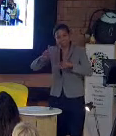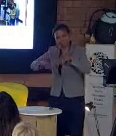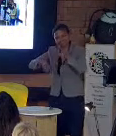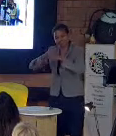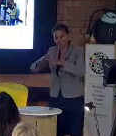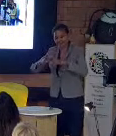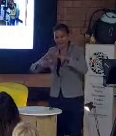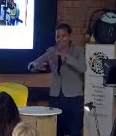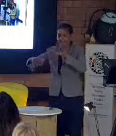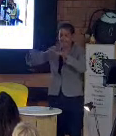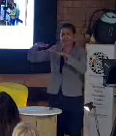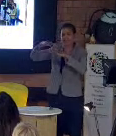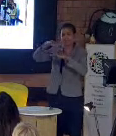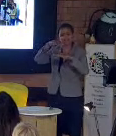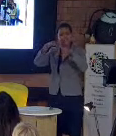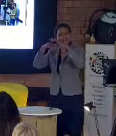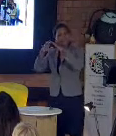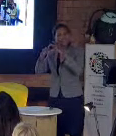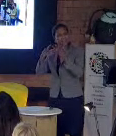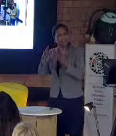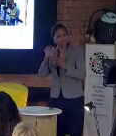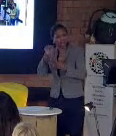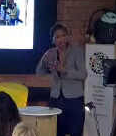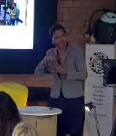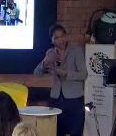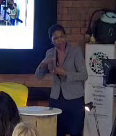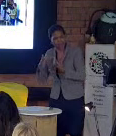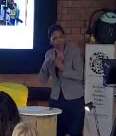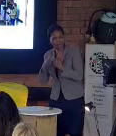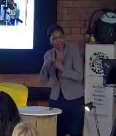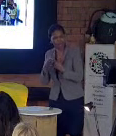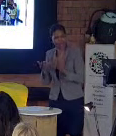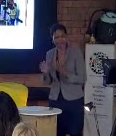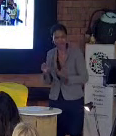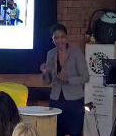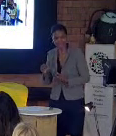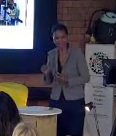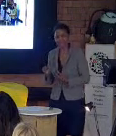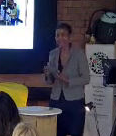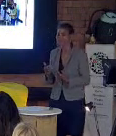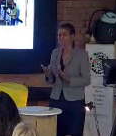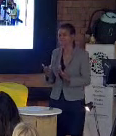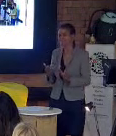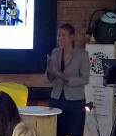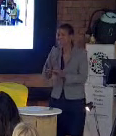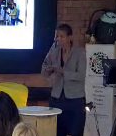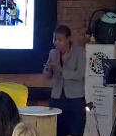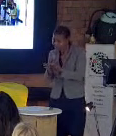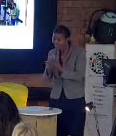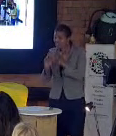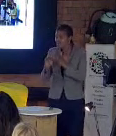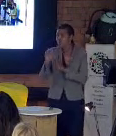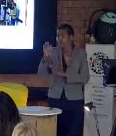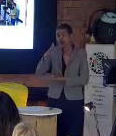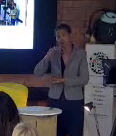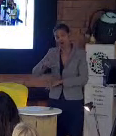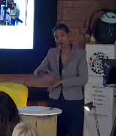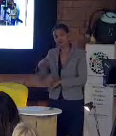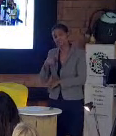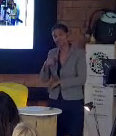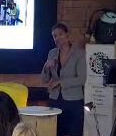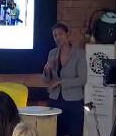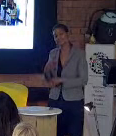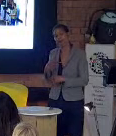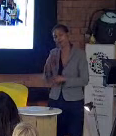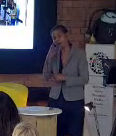the balloon or like swim in the sea or whatever. That's definitely, some areas I'd